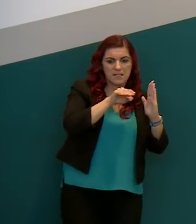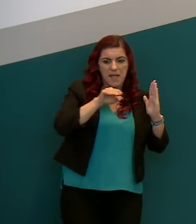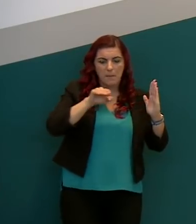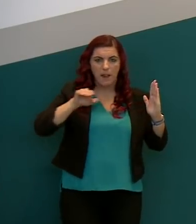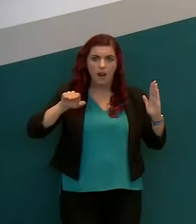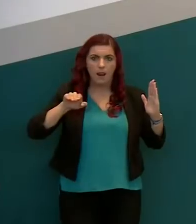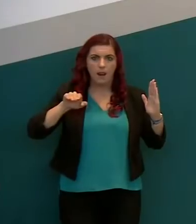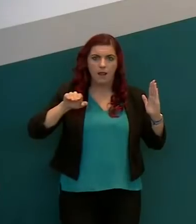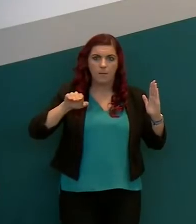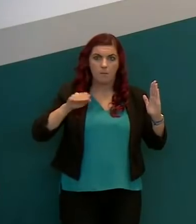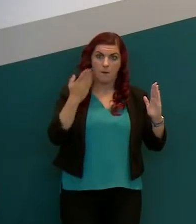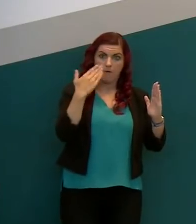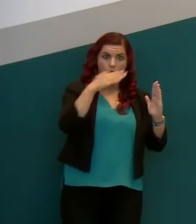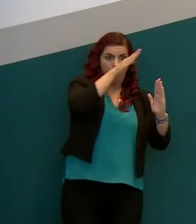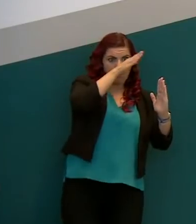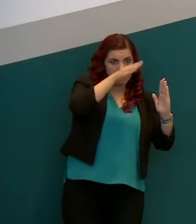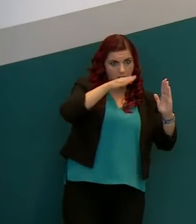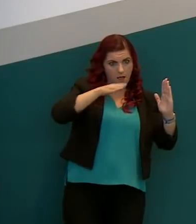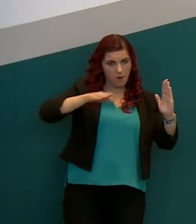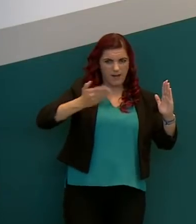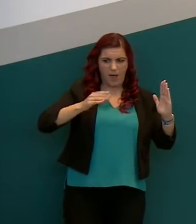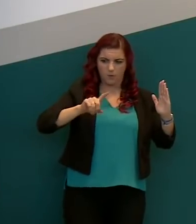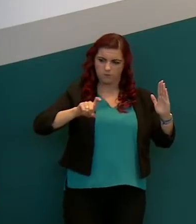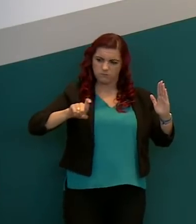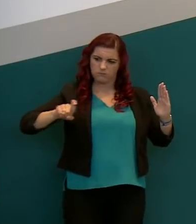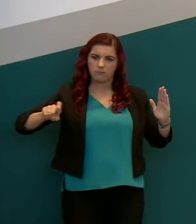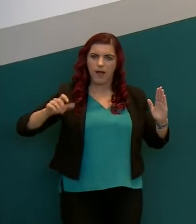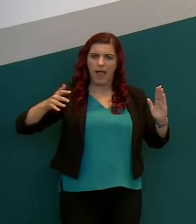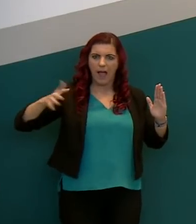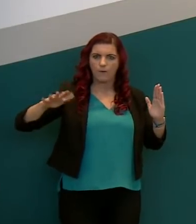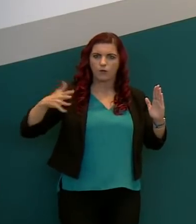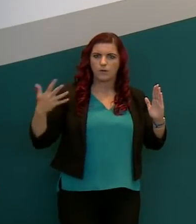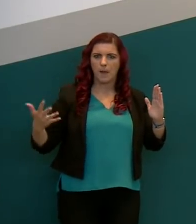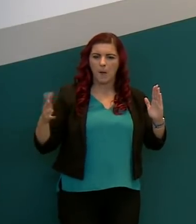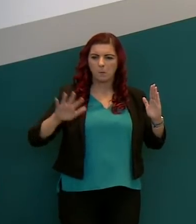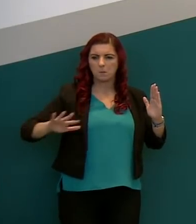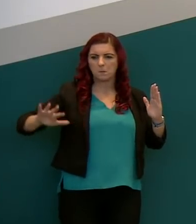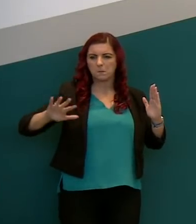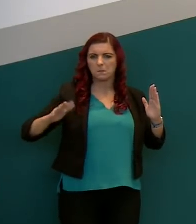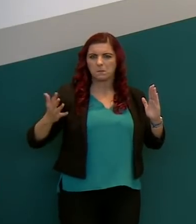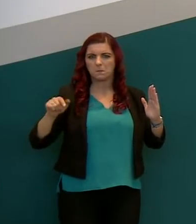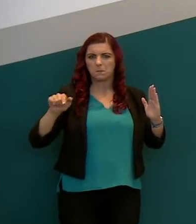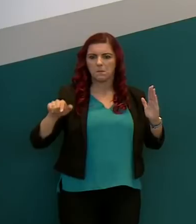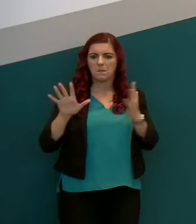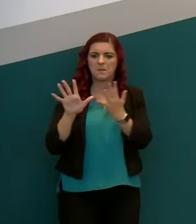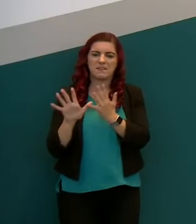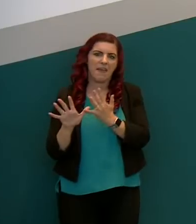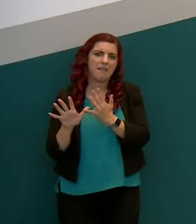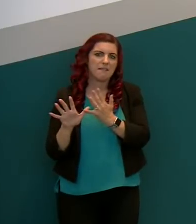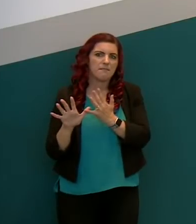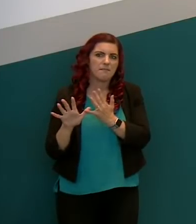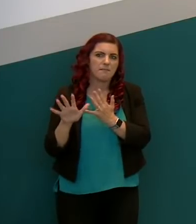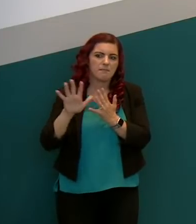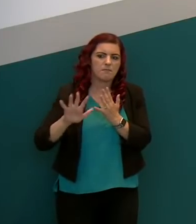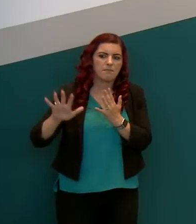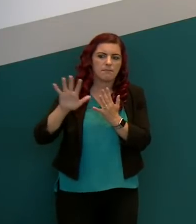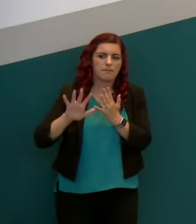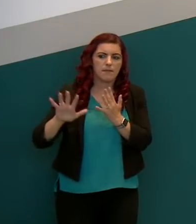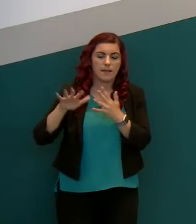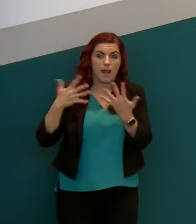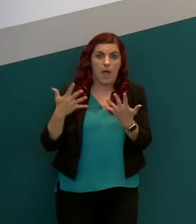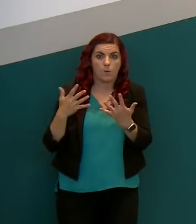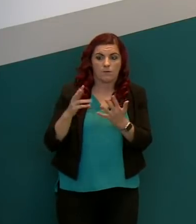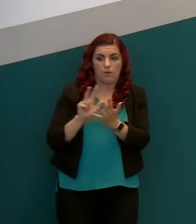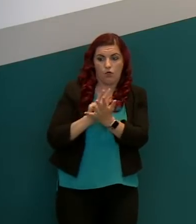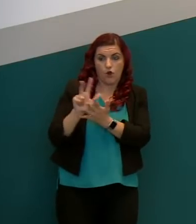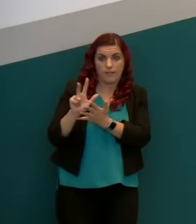progressively decreasing. It's now, the average is hovering just above 10 at 13 over the